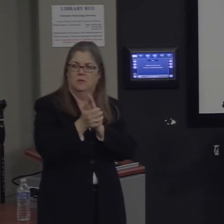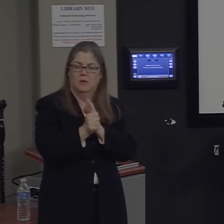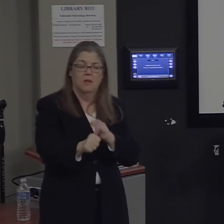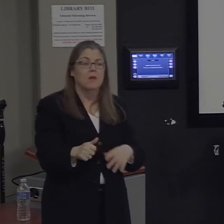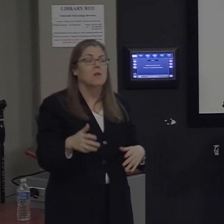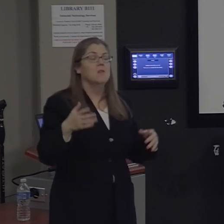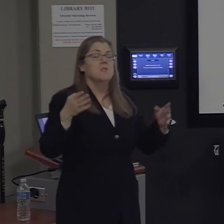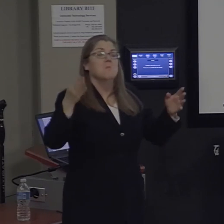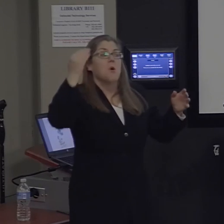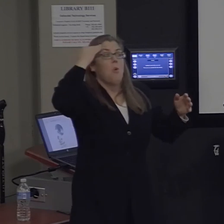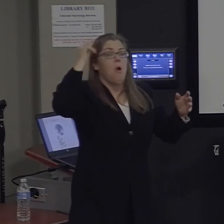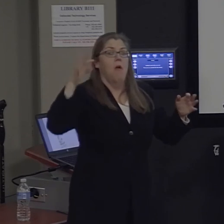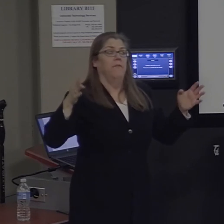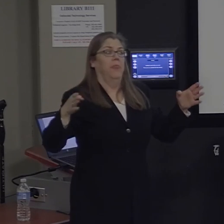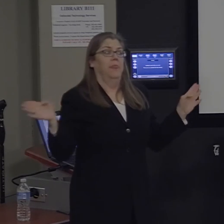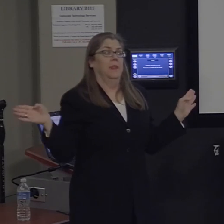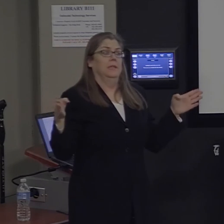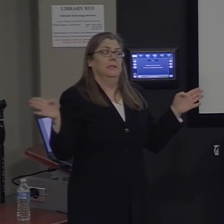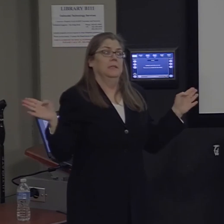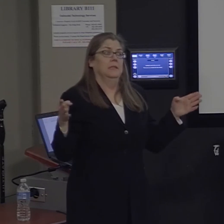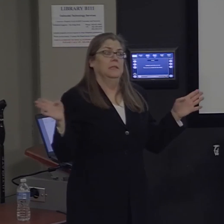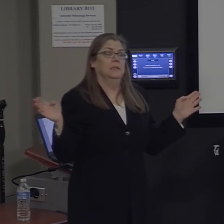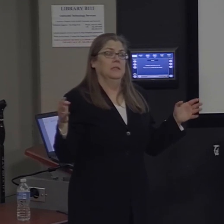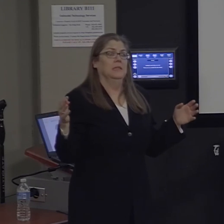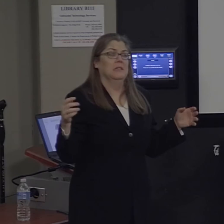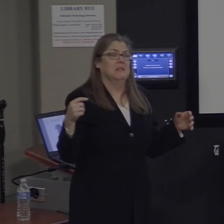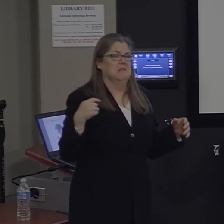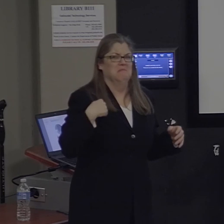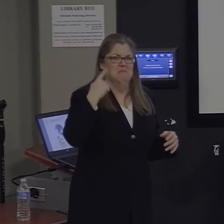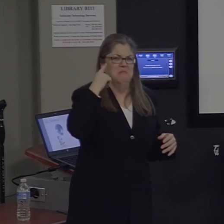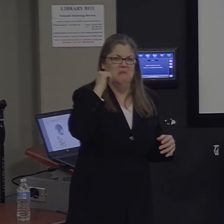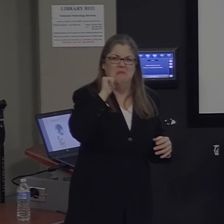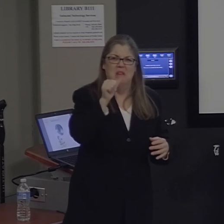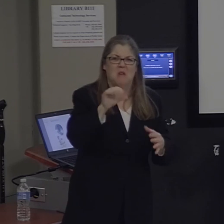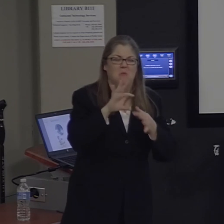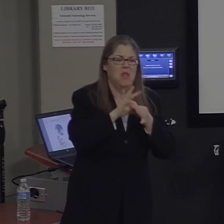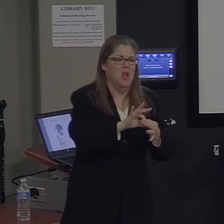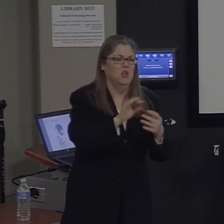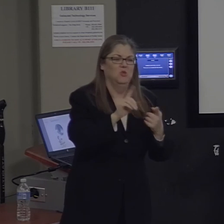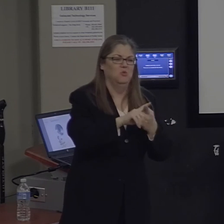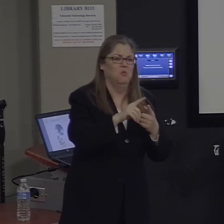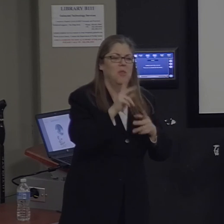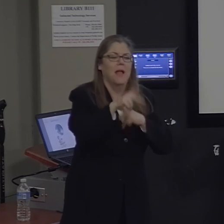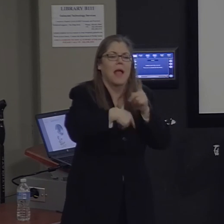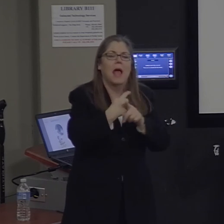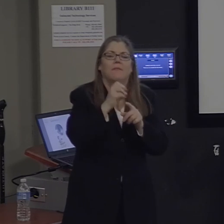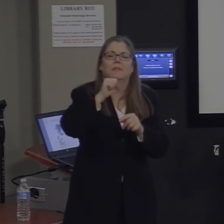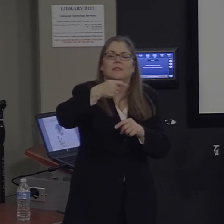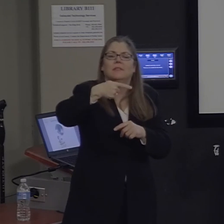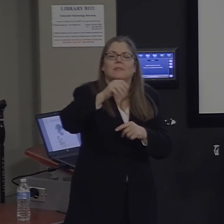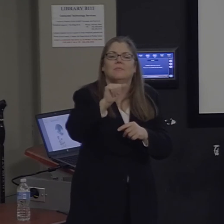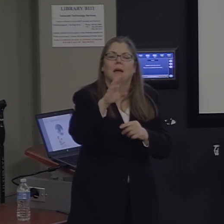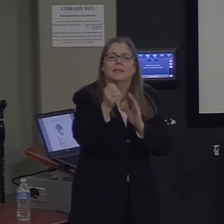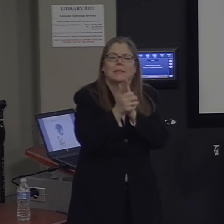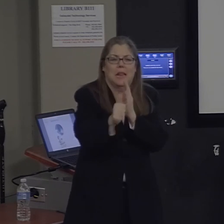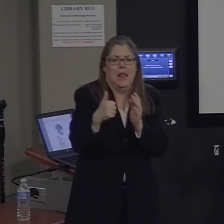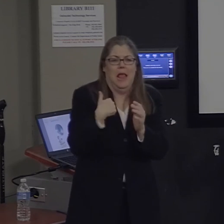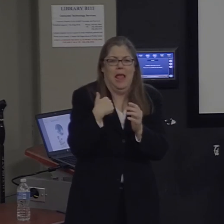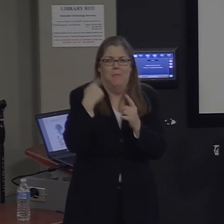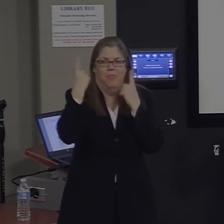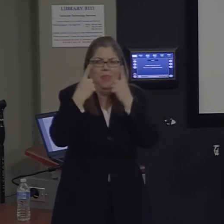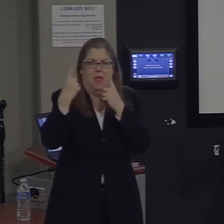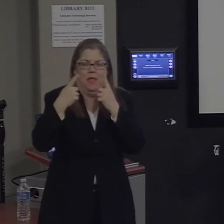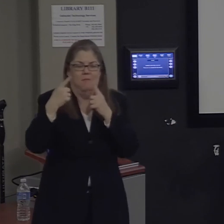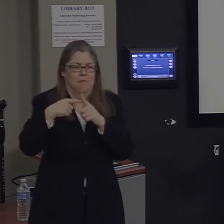periphery, I think, is probably not related to the kinds of spatial skills that I'm interested in. And the reason that I have for saying